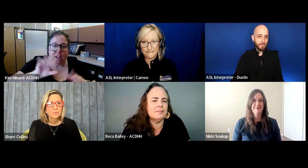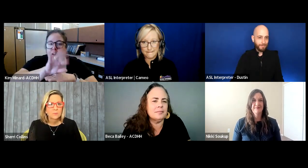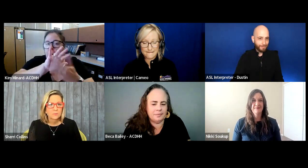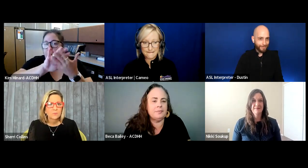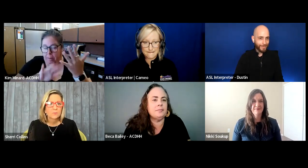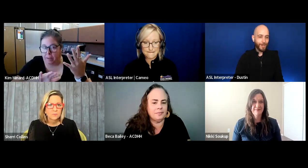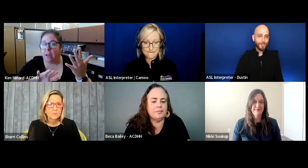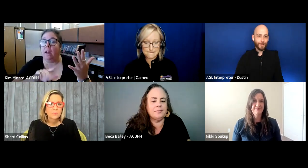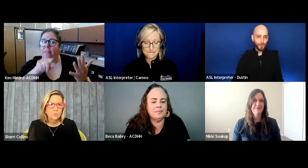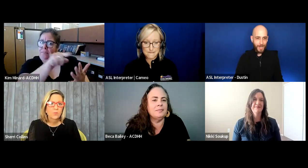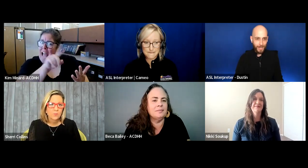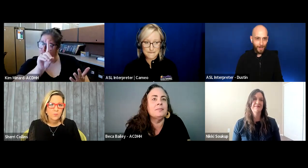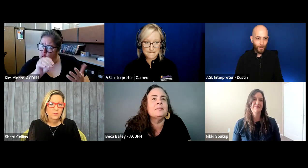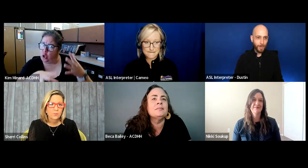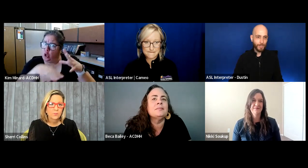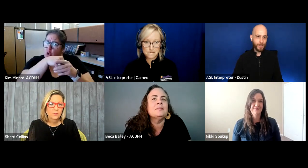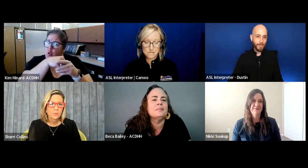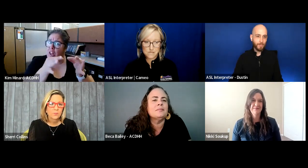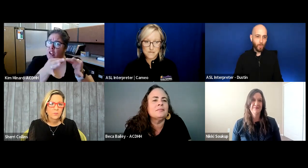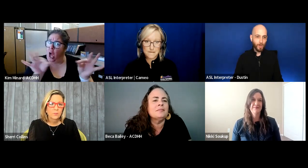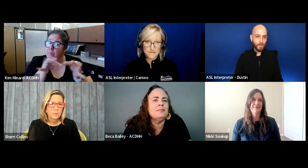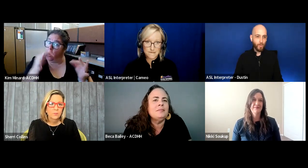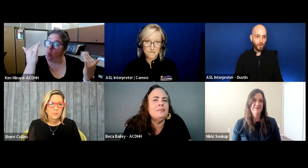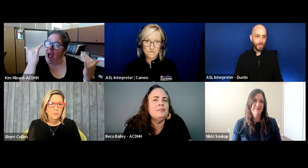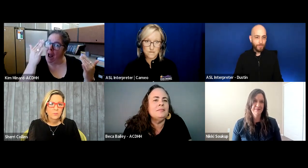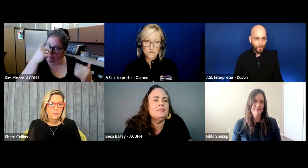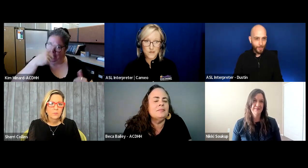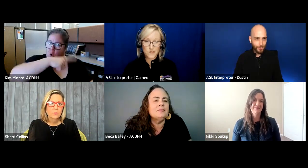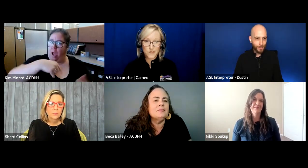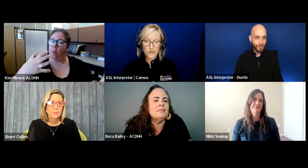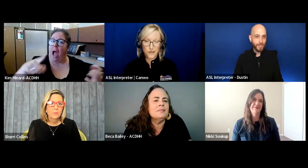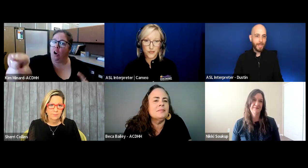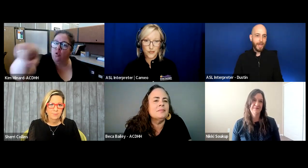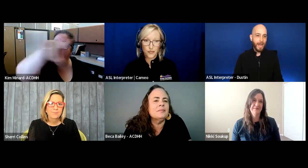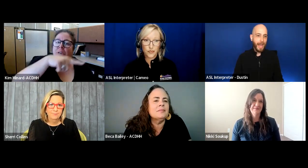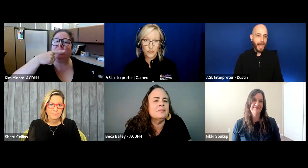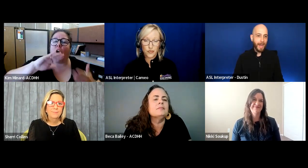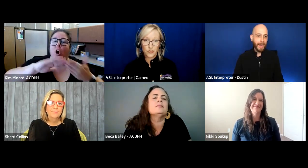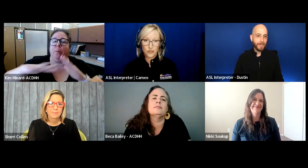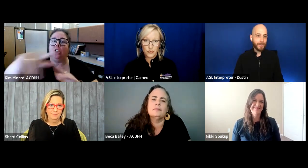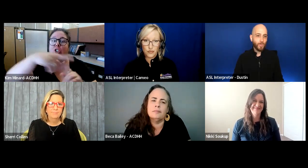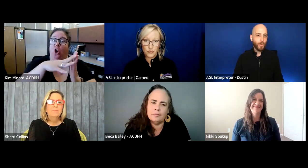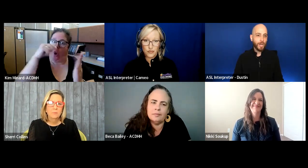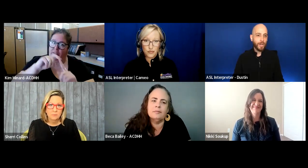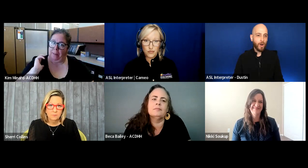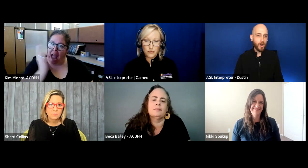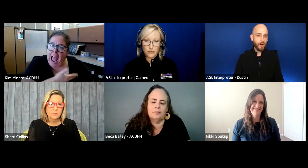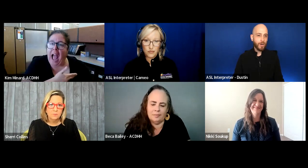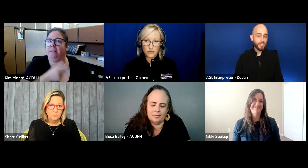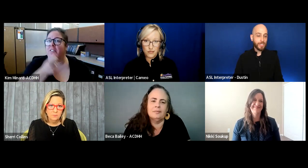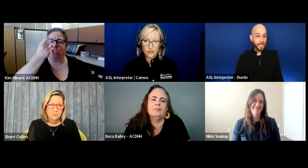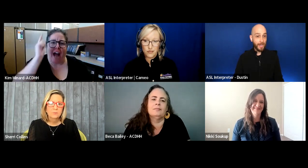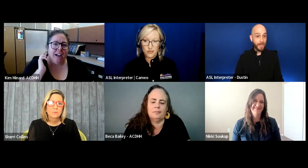This is Kim. On social media, we are seeing more and more influencers, and